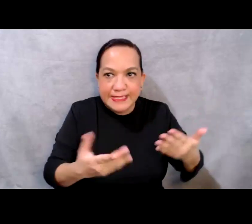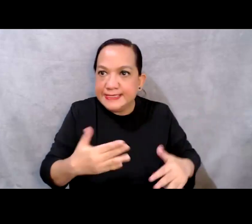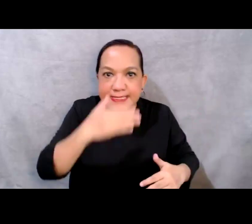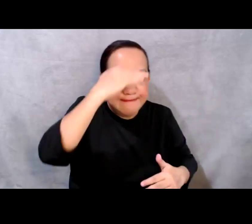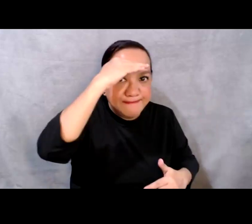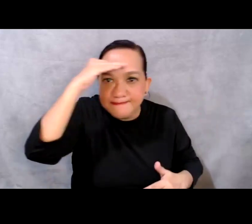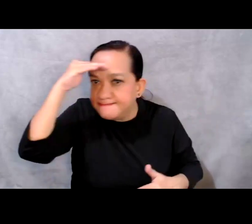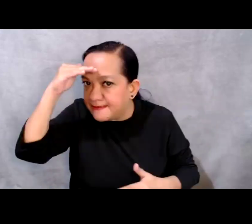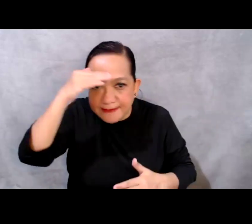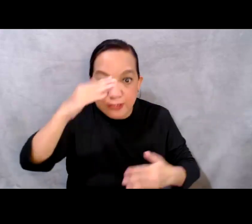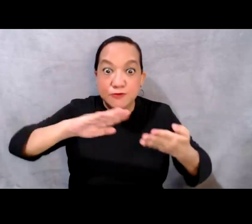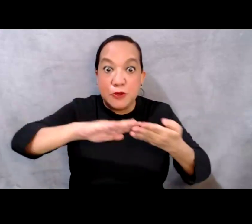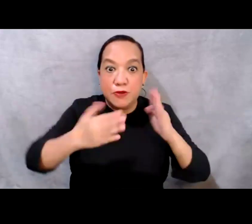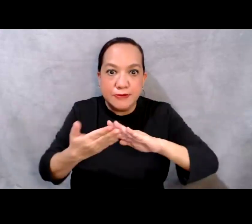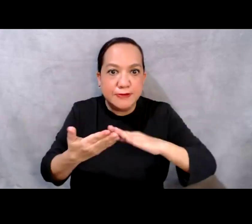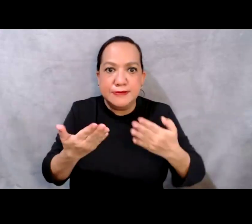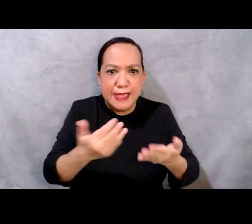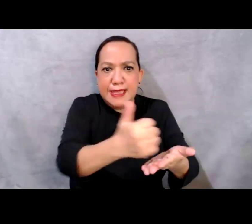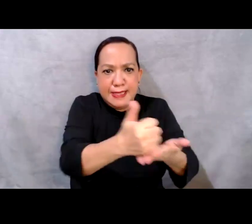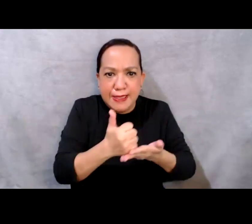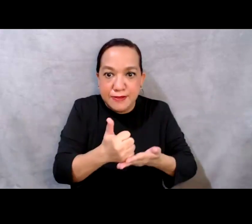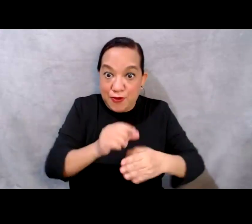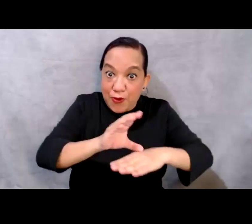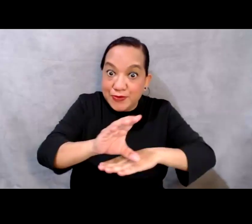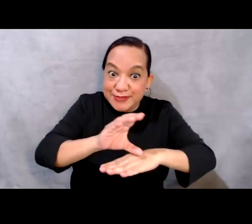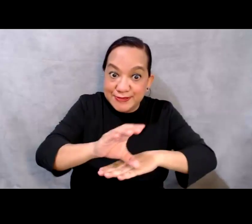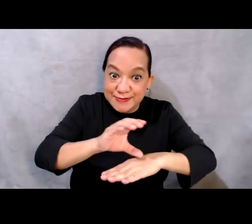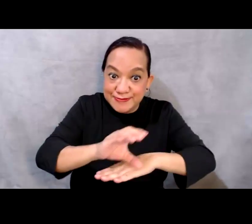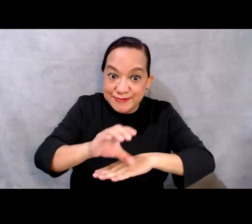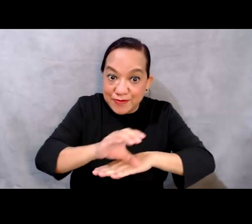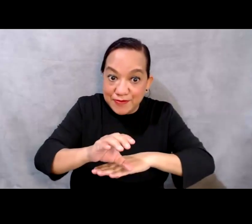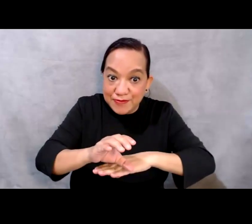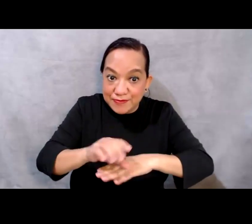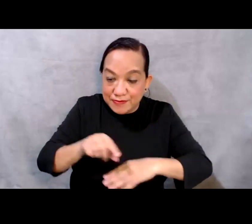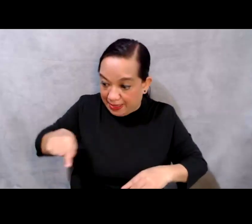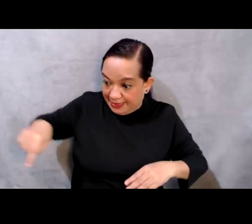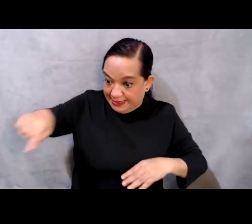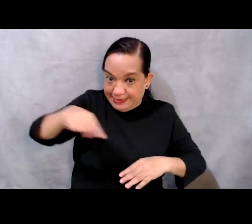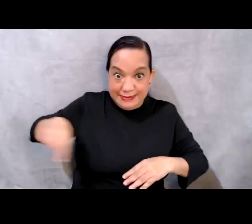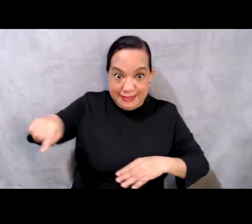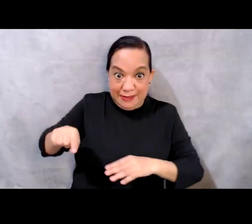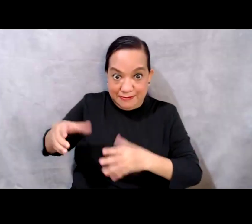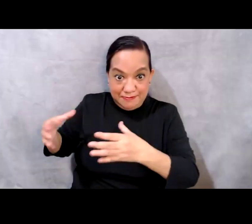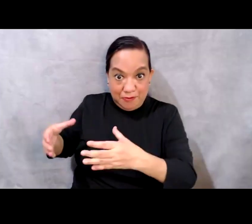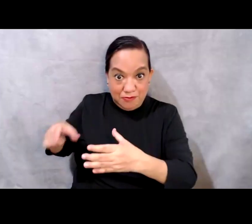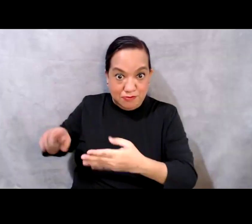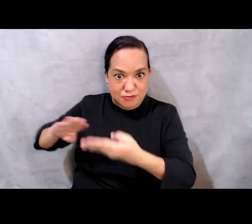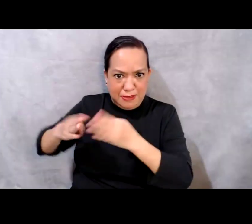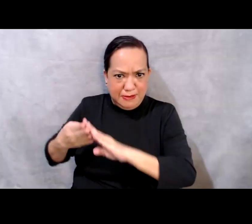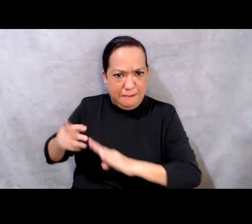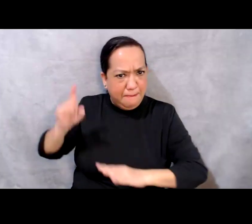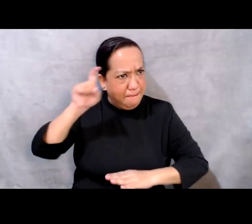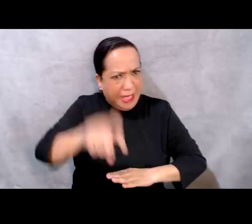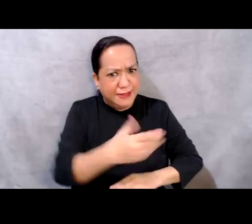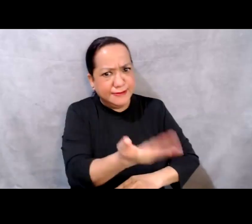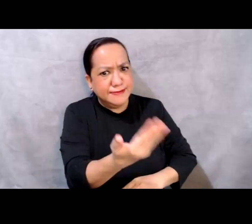plan. However, communities wanted to be consulted. They went as far as coming up with the people's action plan and putting it on,